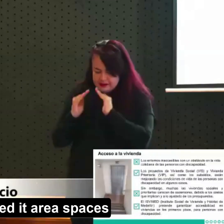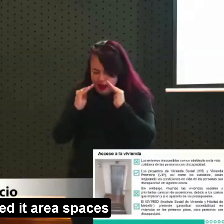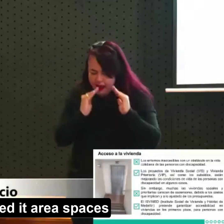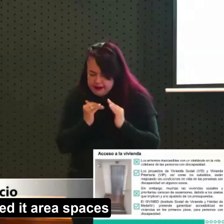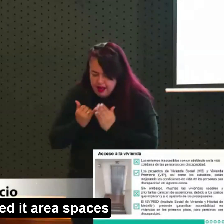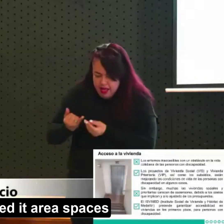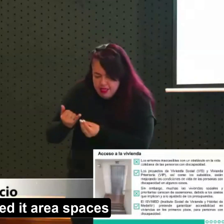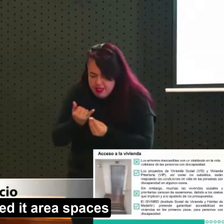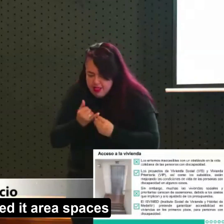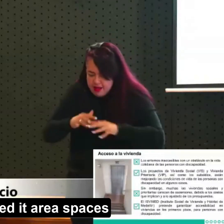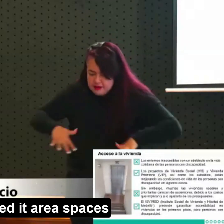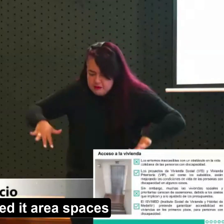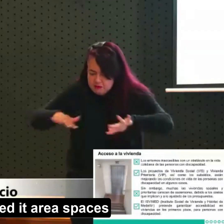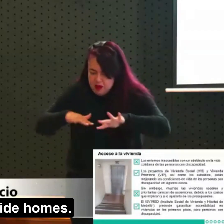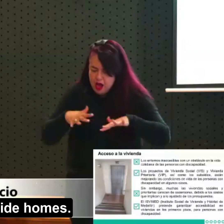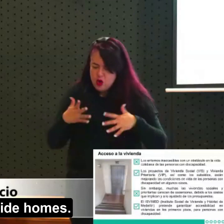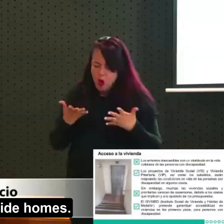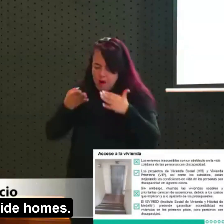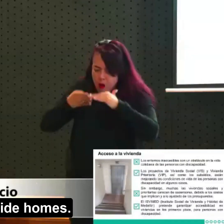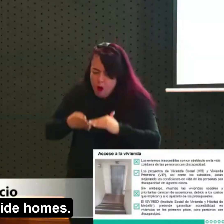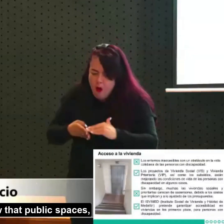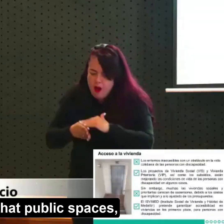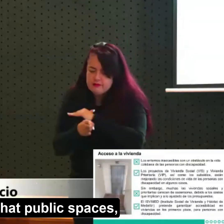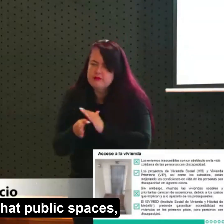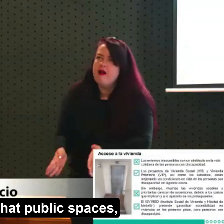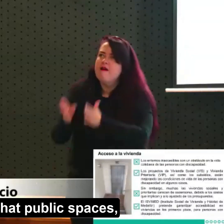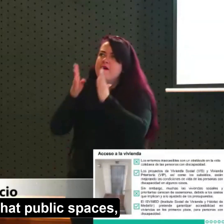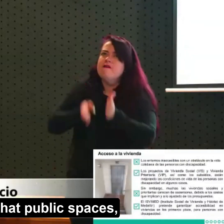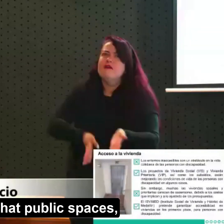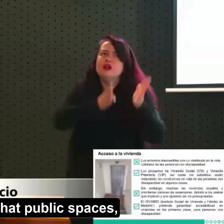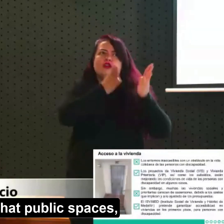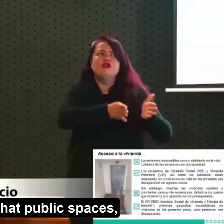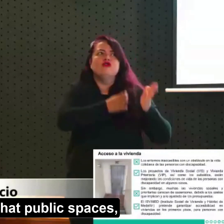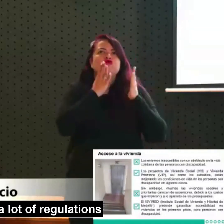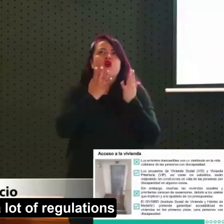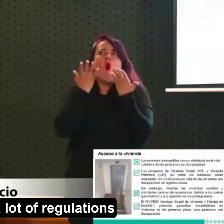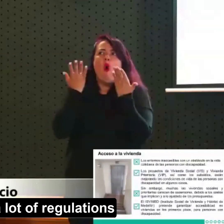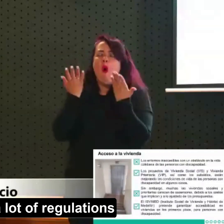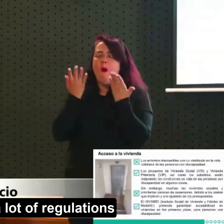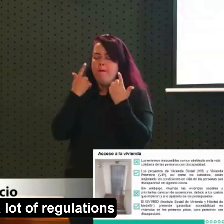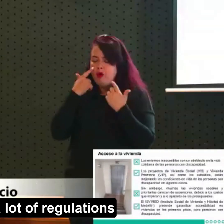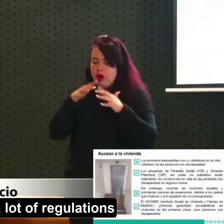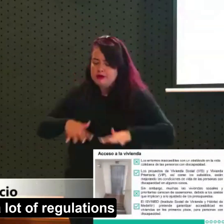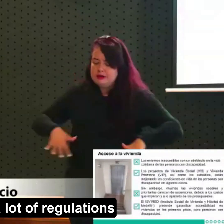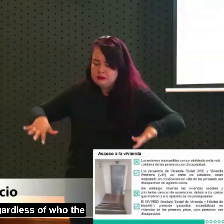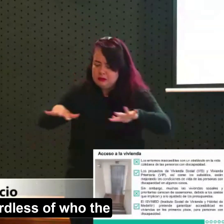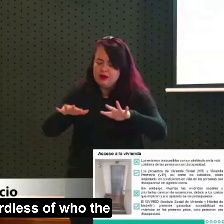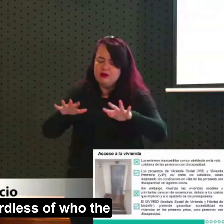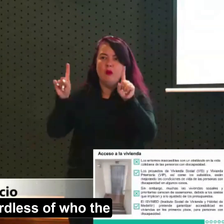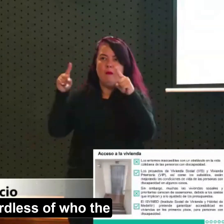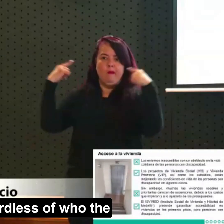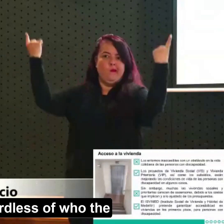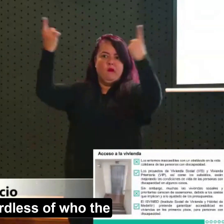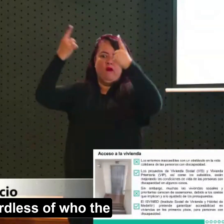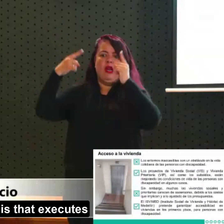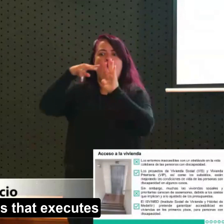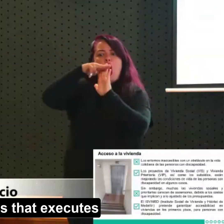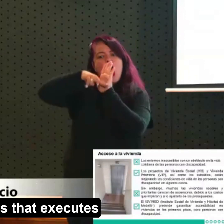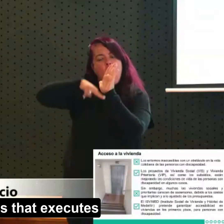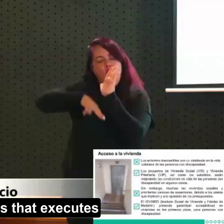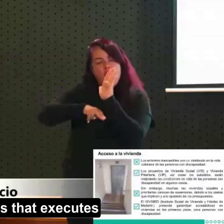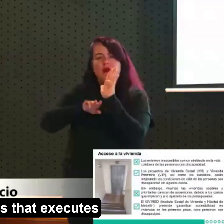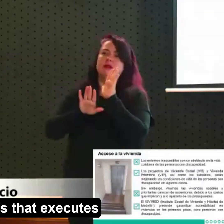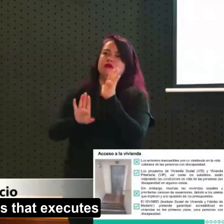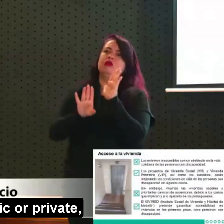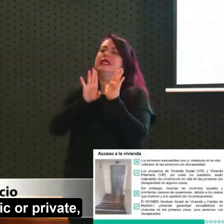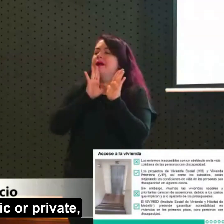we design areas, spaces inside homes. We know that public spaces, we have a lot of regulations that regardless of who the player